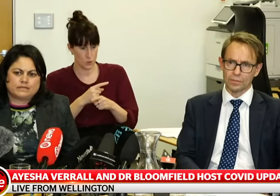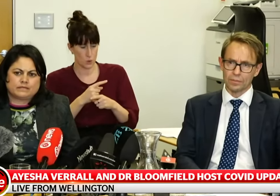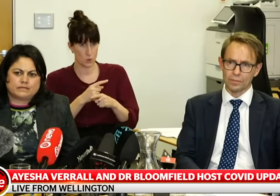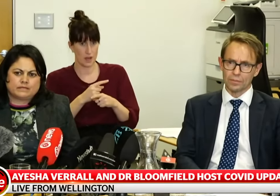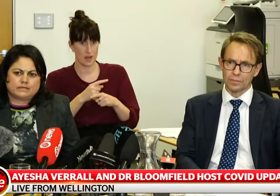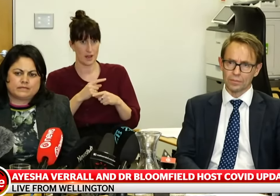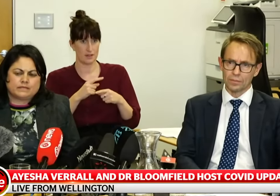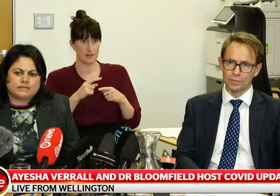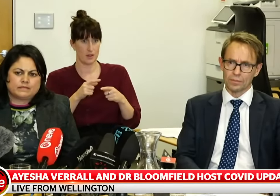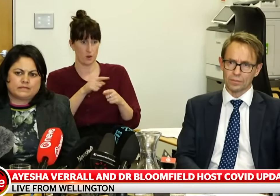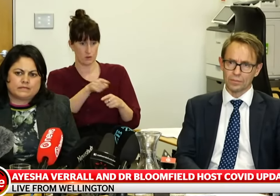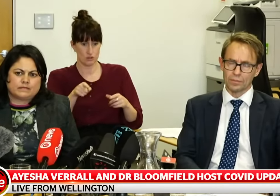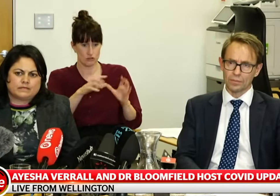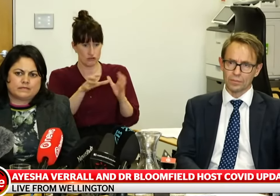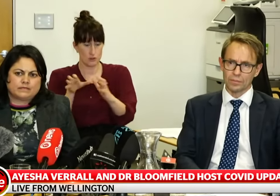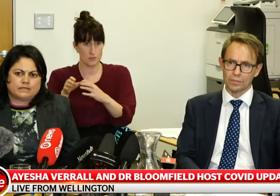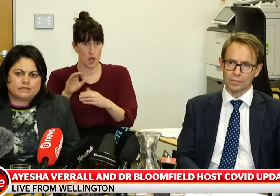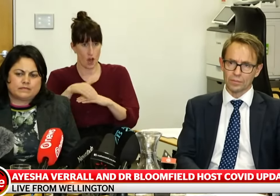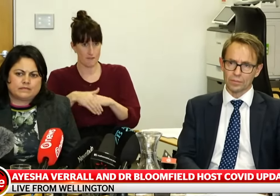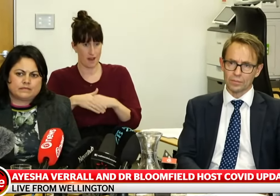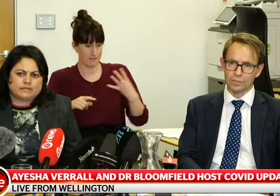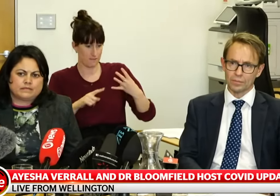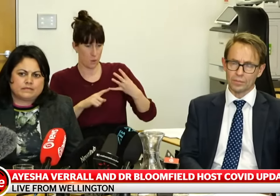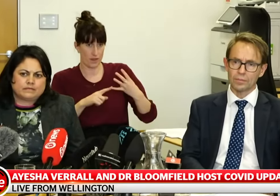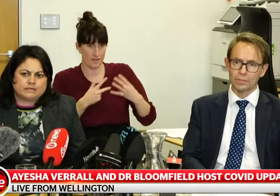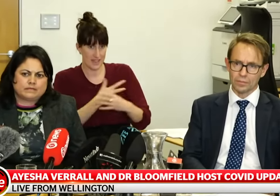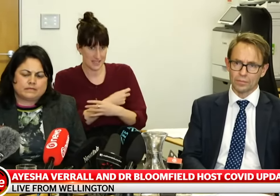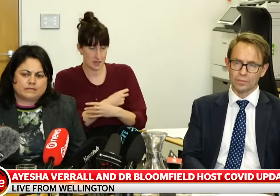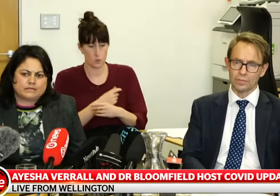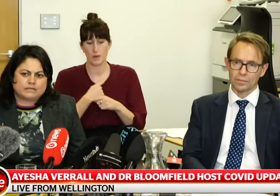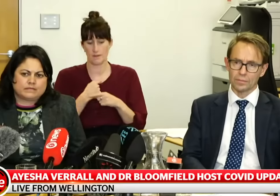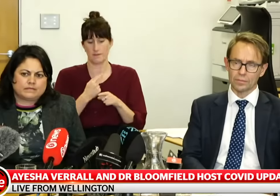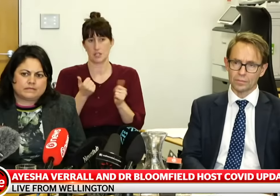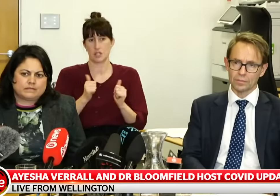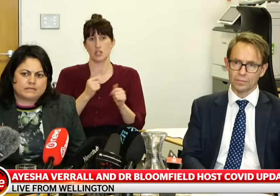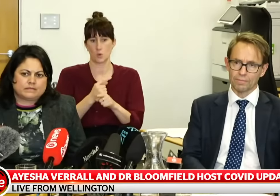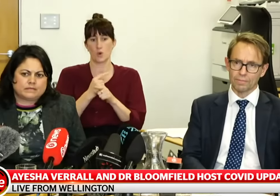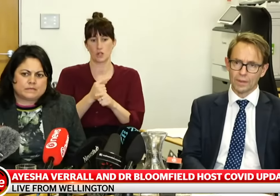disability sector and they said it's news to them that second boost is